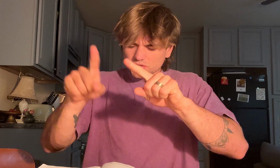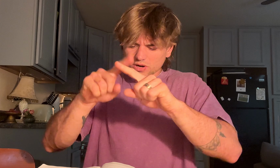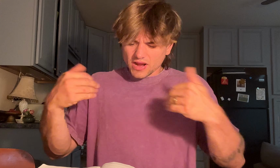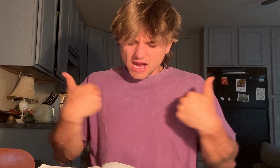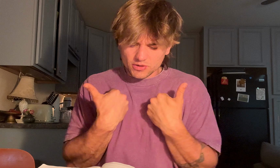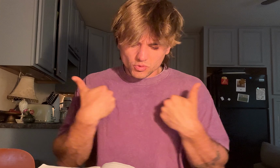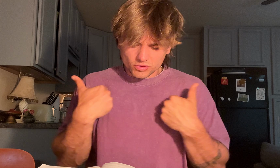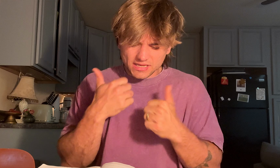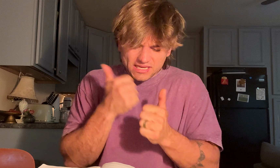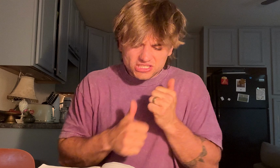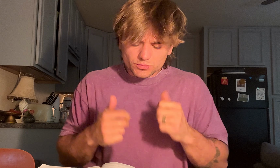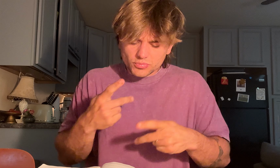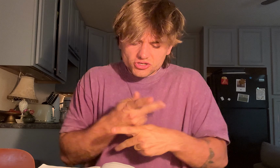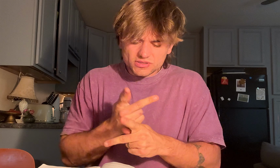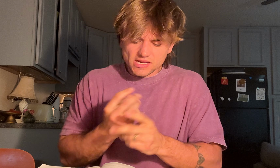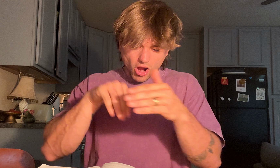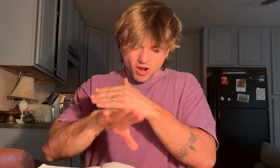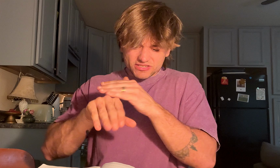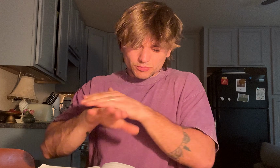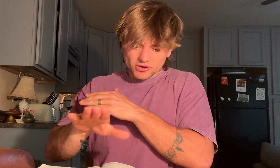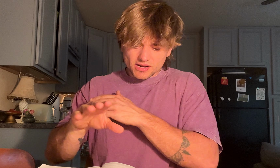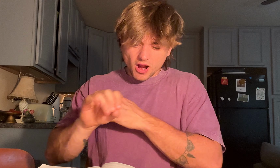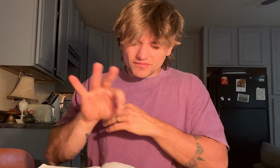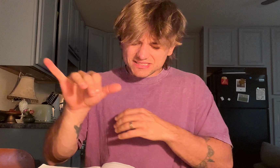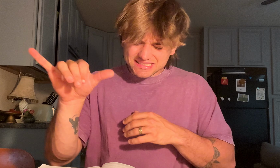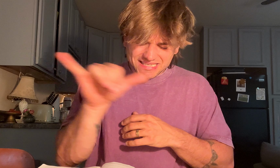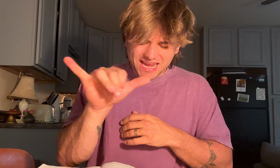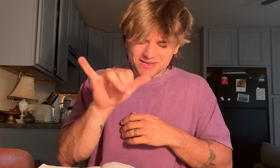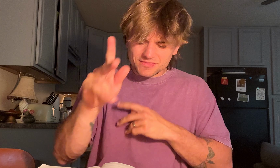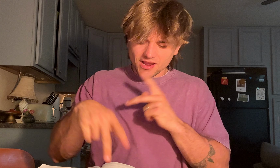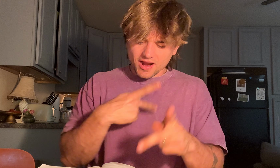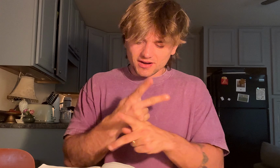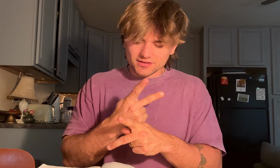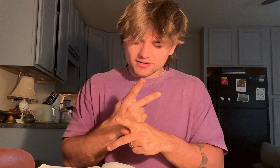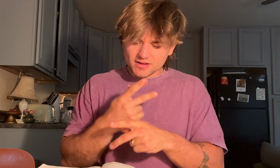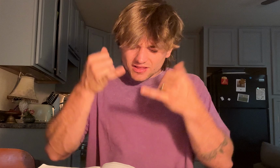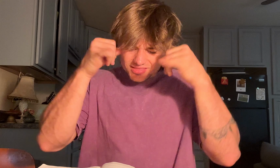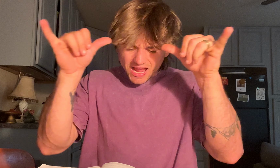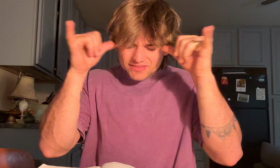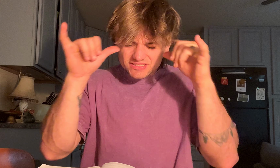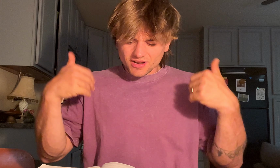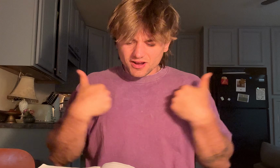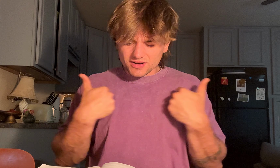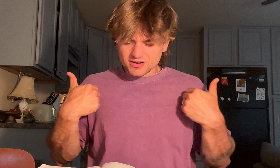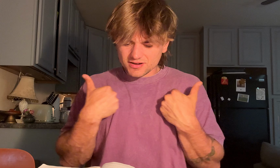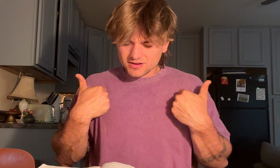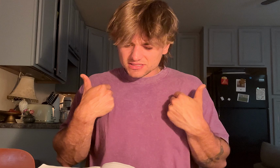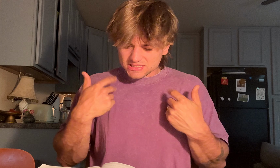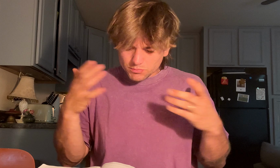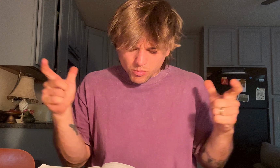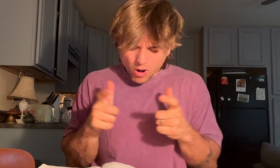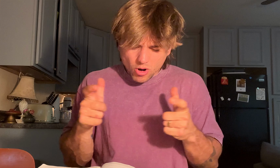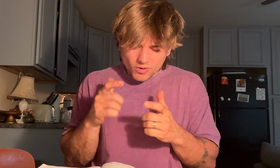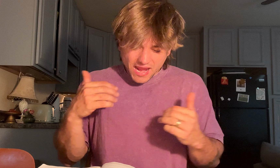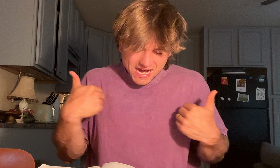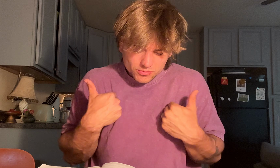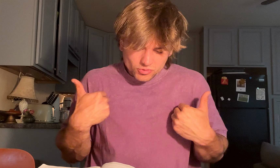of animal, each producing offspring of the same kind, livestock, small animals